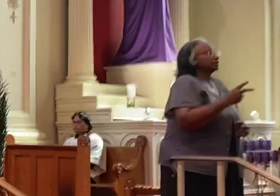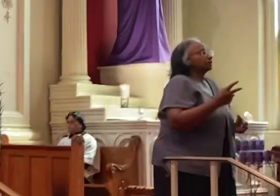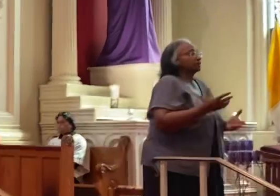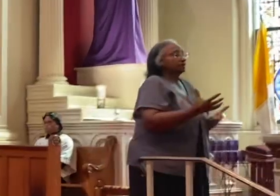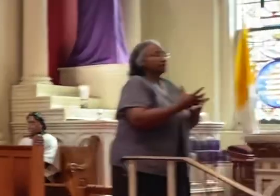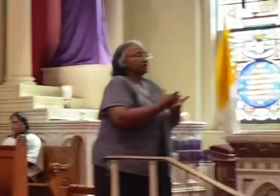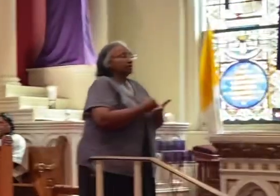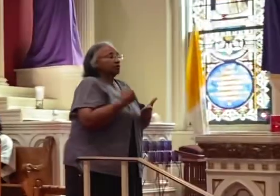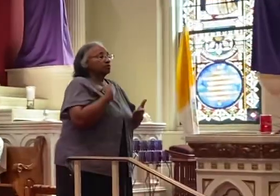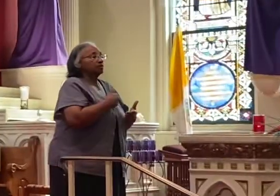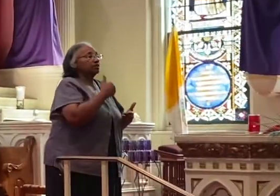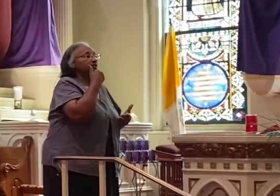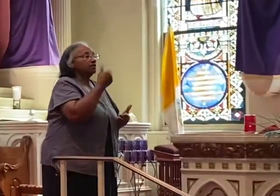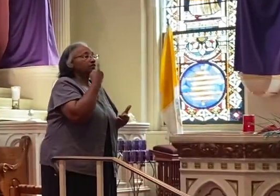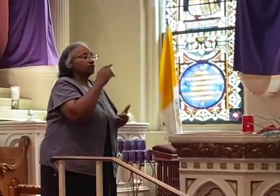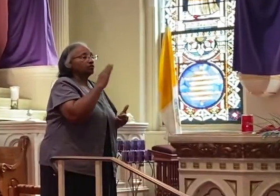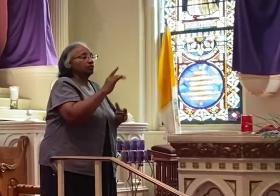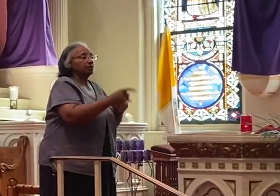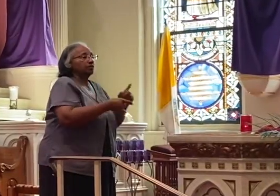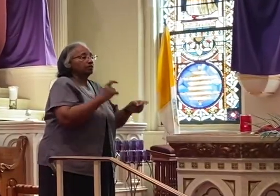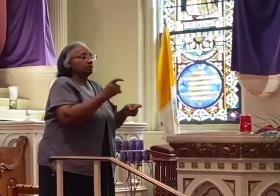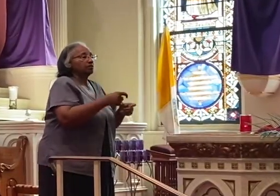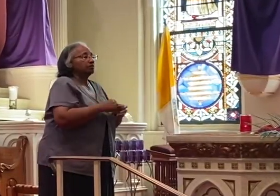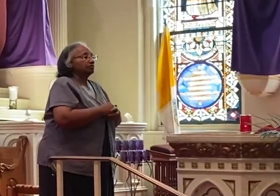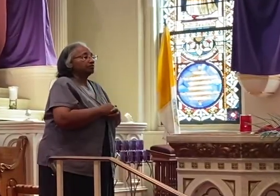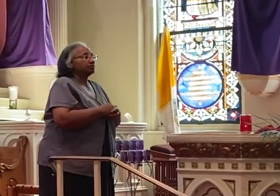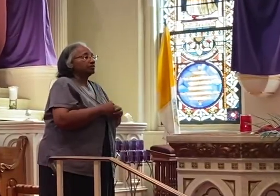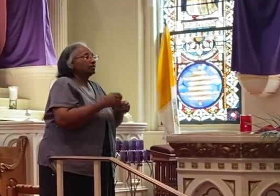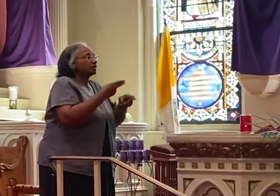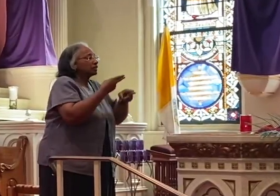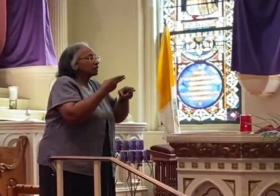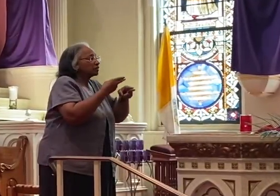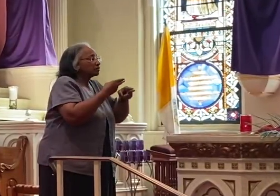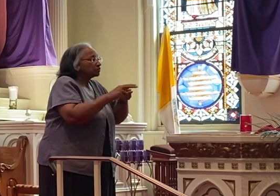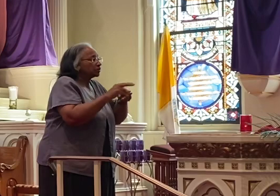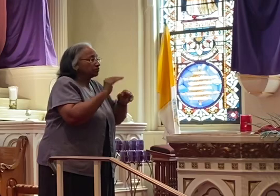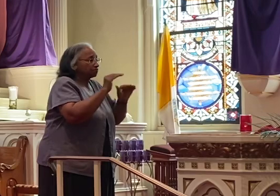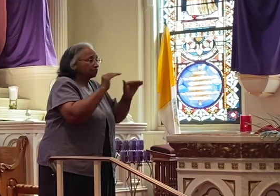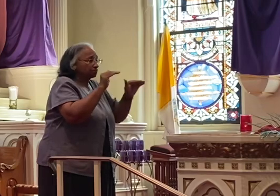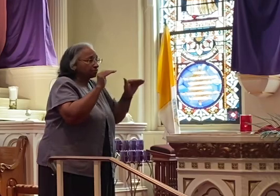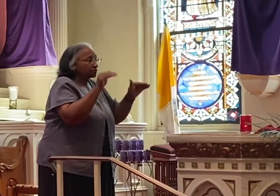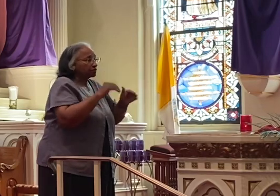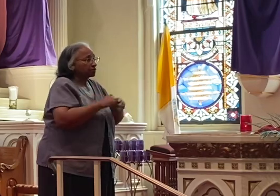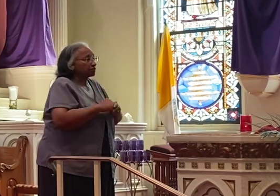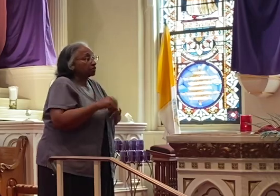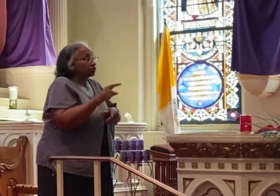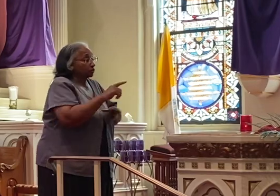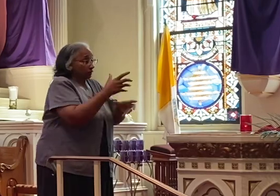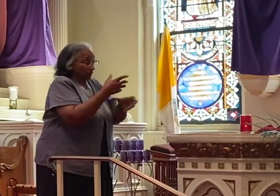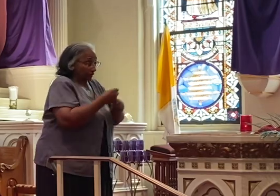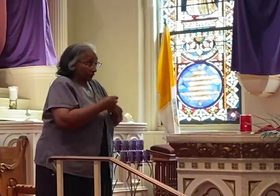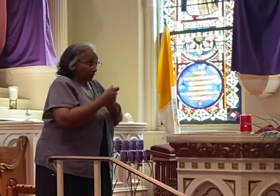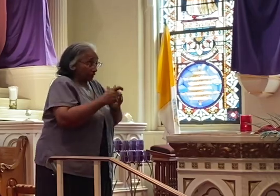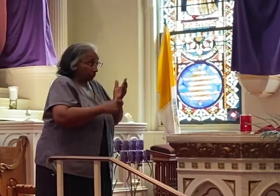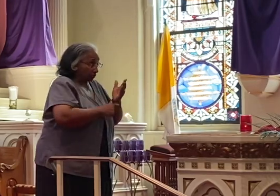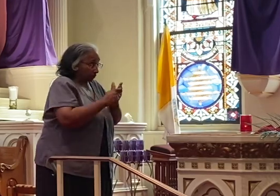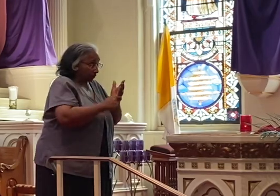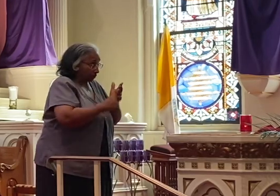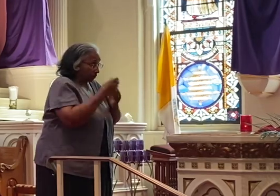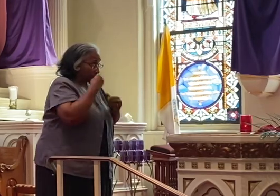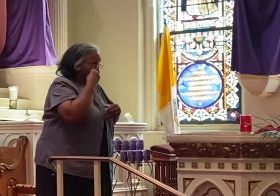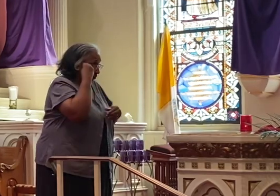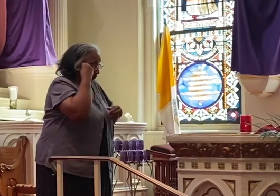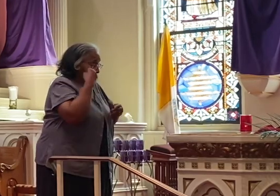today. We thank you for your generosity. Just a brief reminder, as you take the bulletin home this